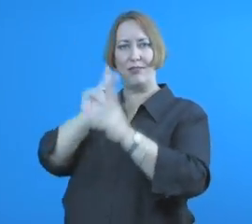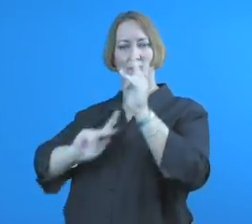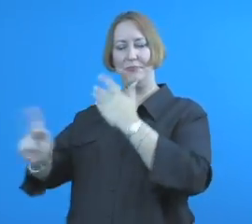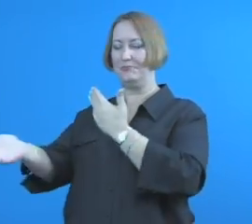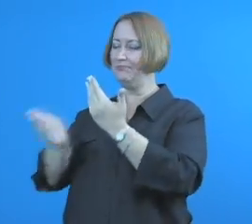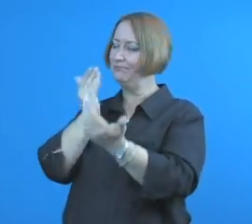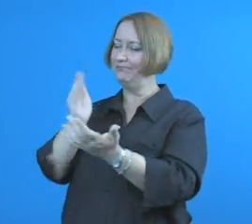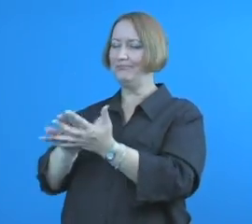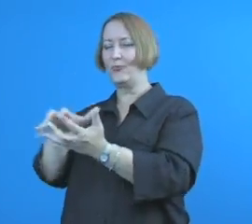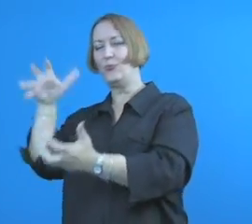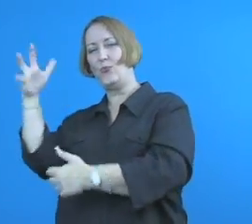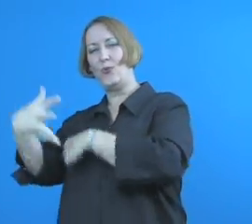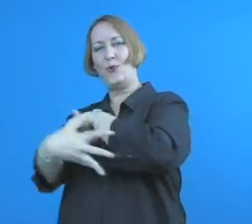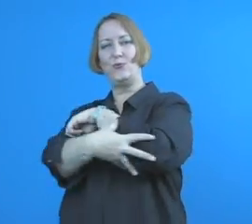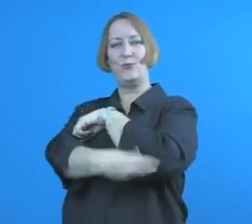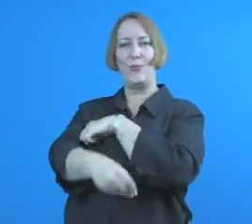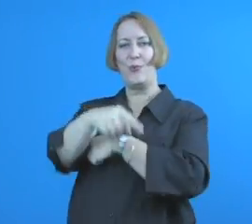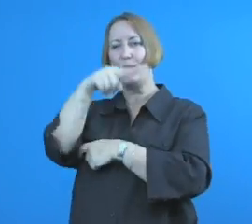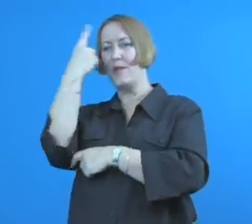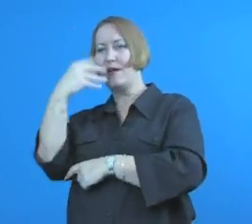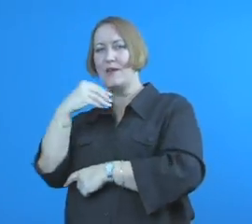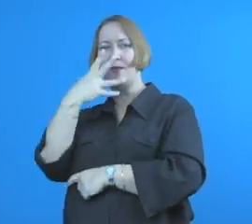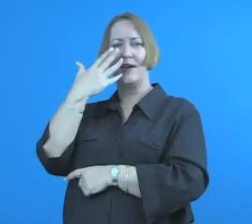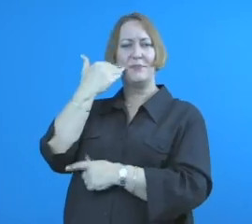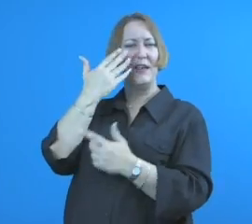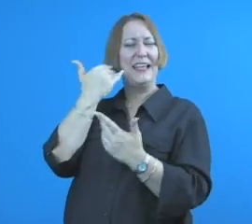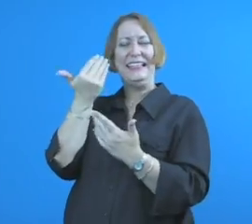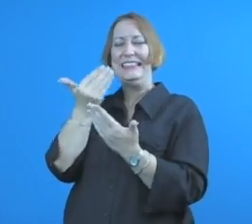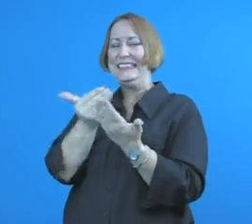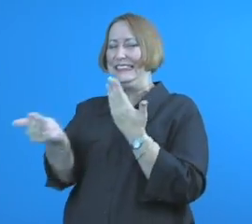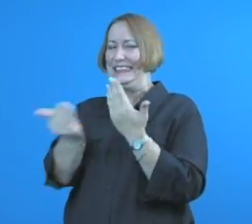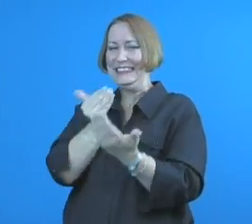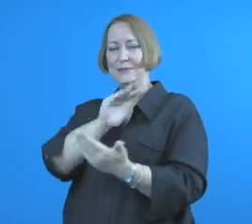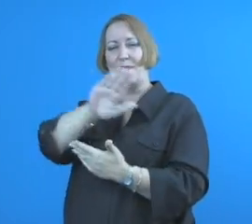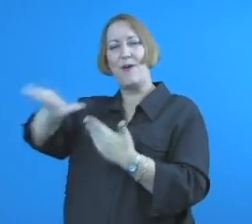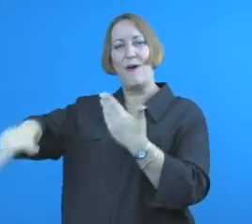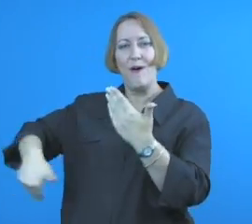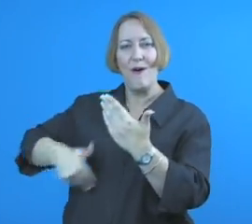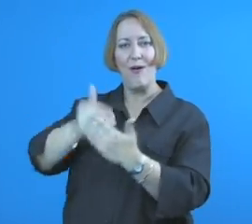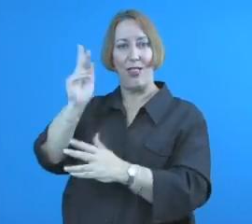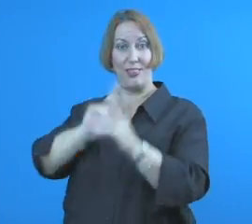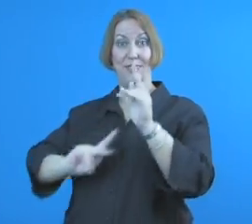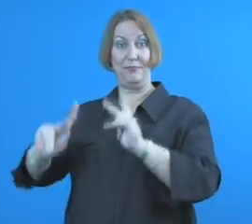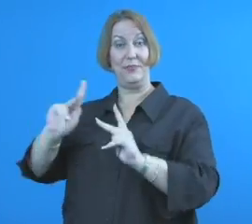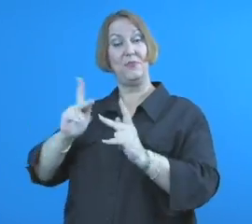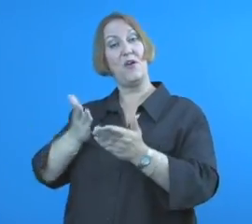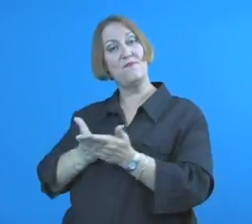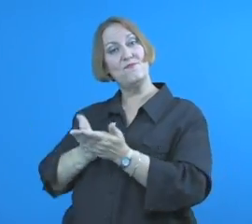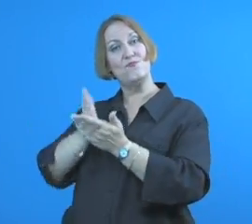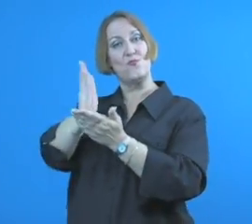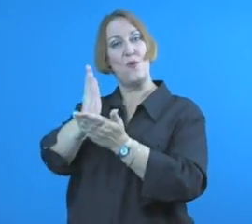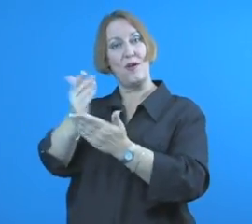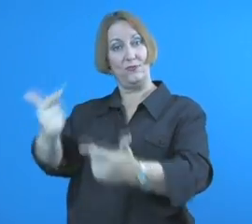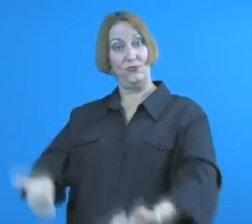the ability to defend themselves or prepare for an emergency, we, the people, have an American and most certainly